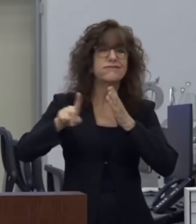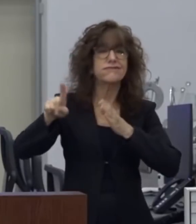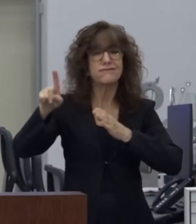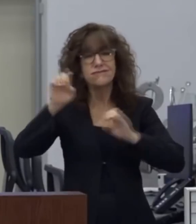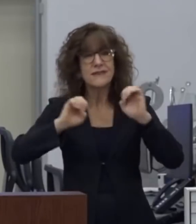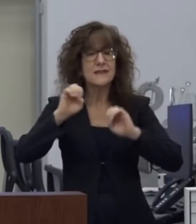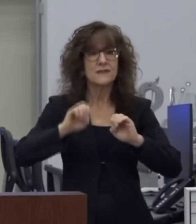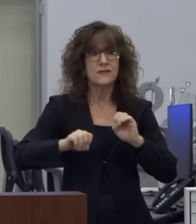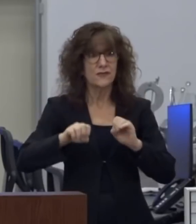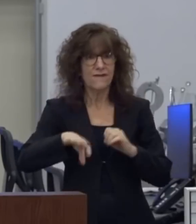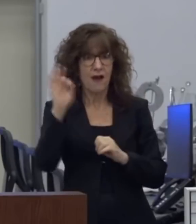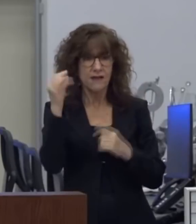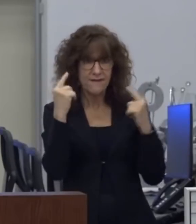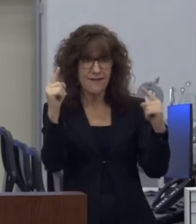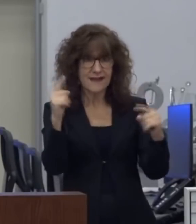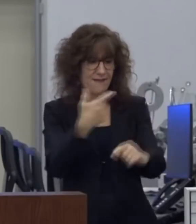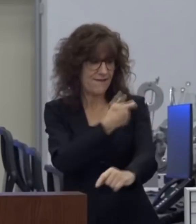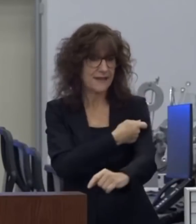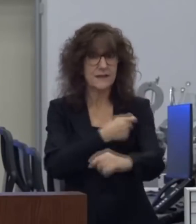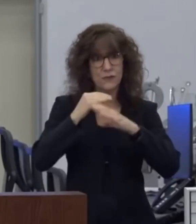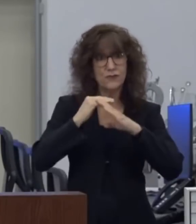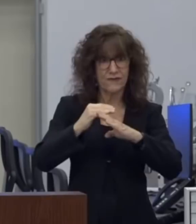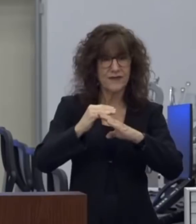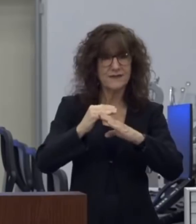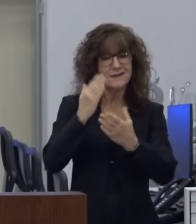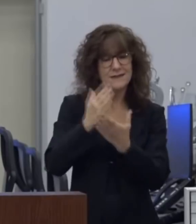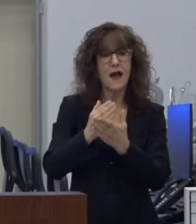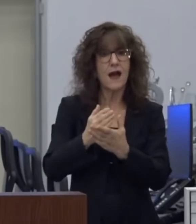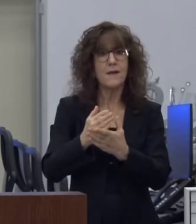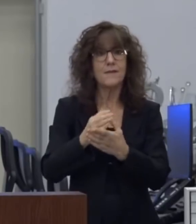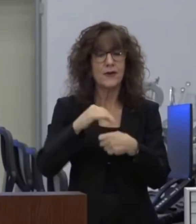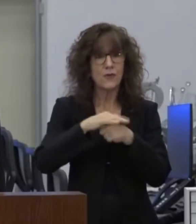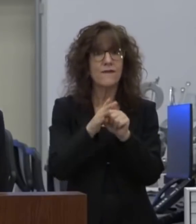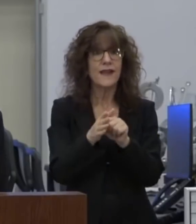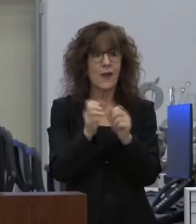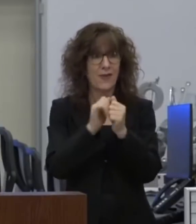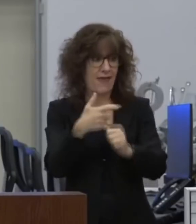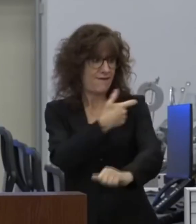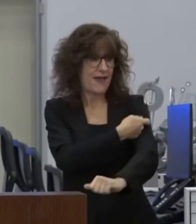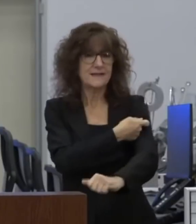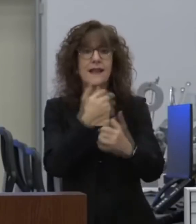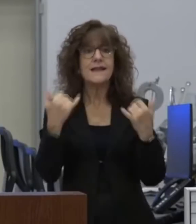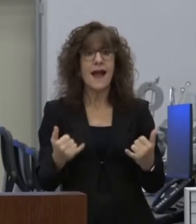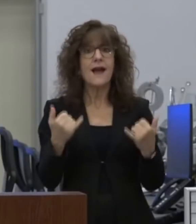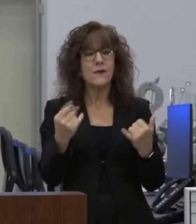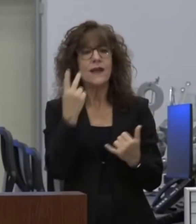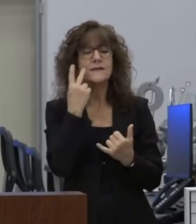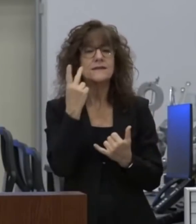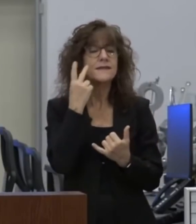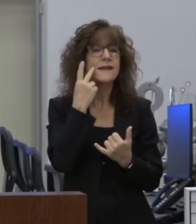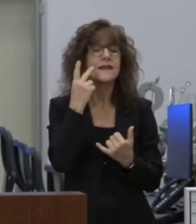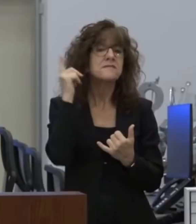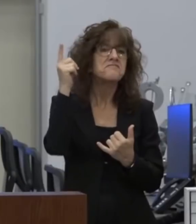and effective vaccine that stops COVID-19. And with these vaccines, we now can see a time after all